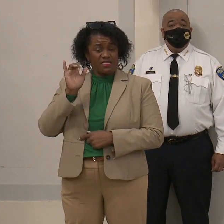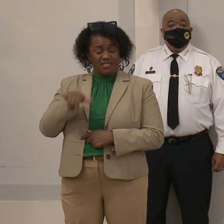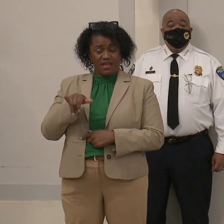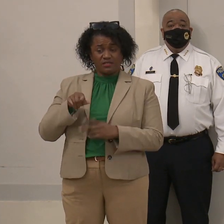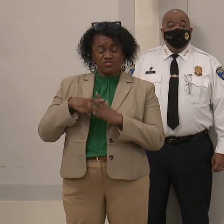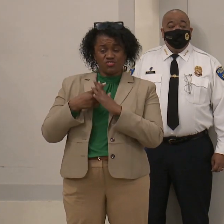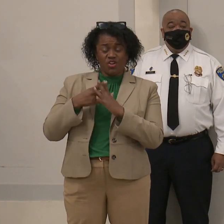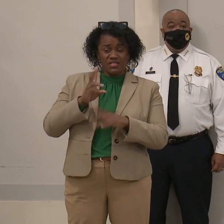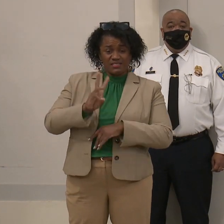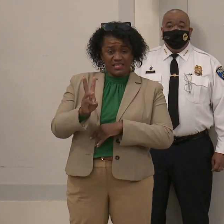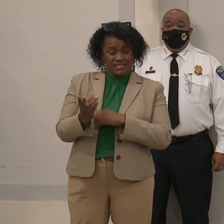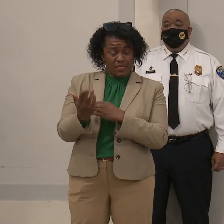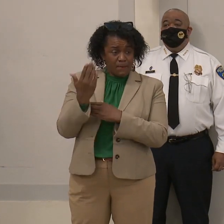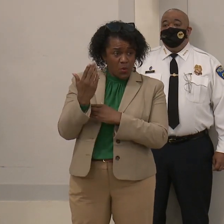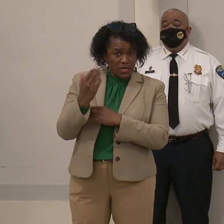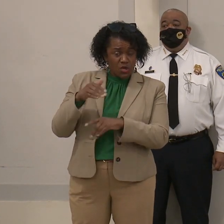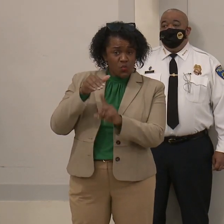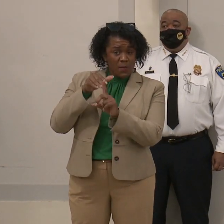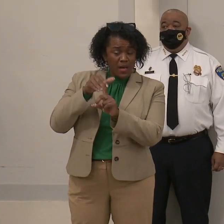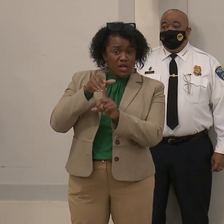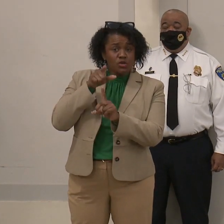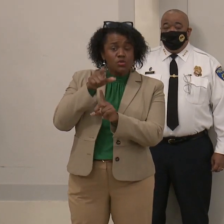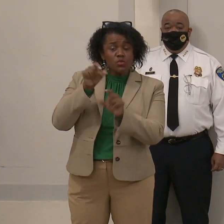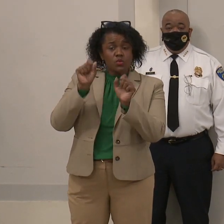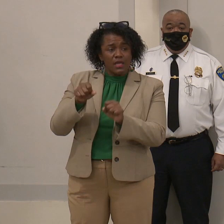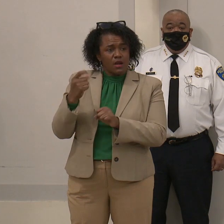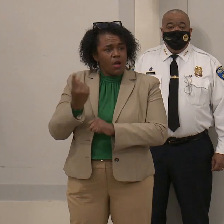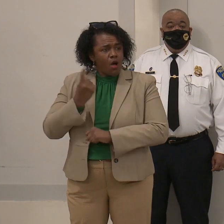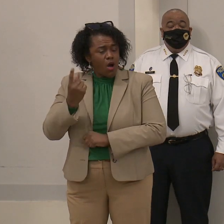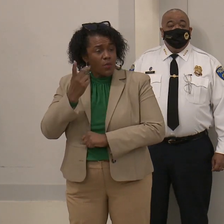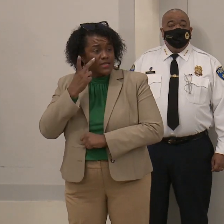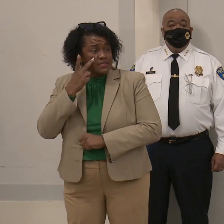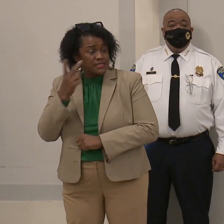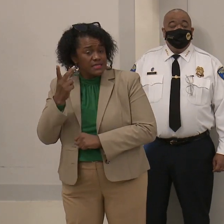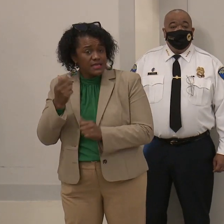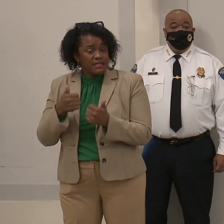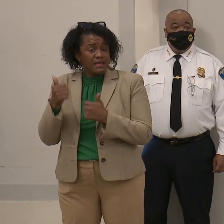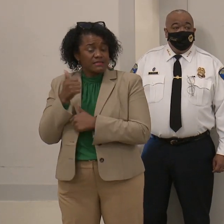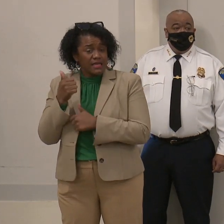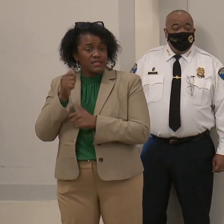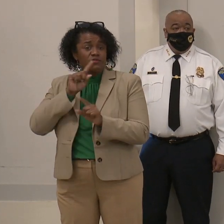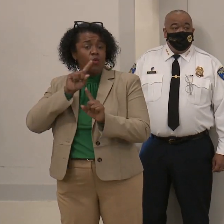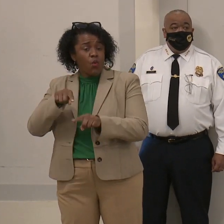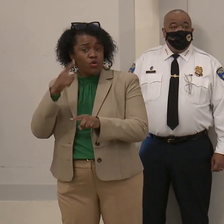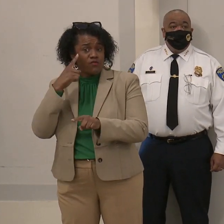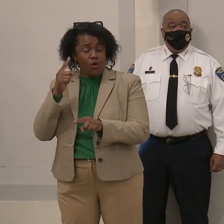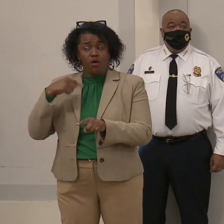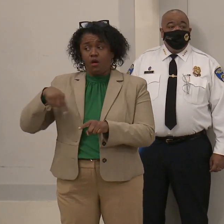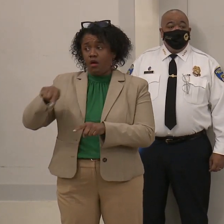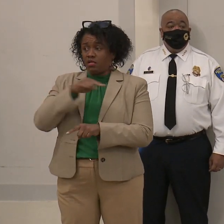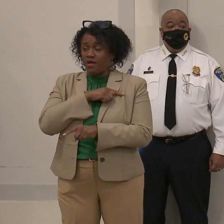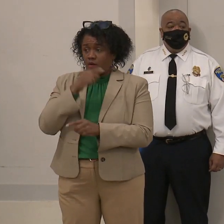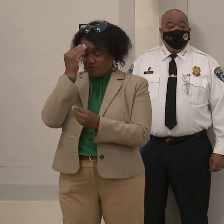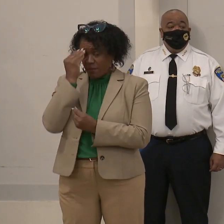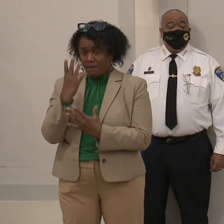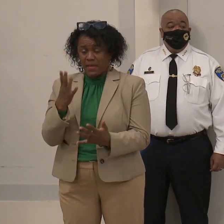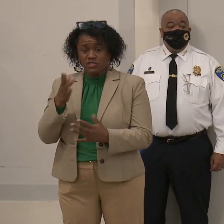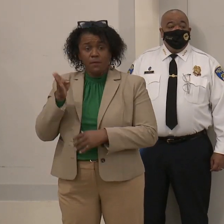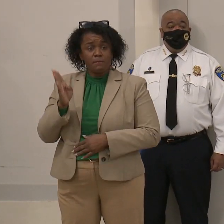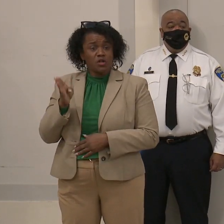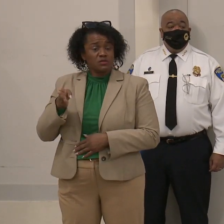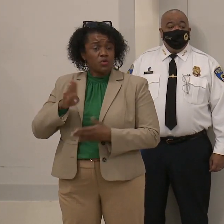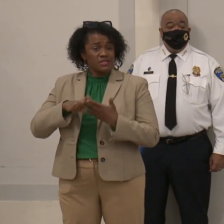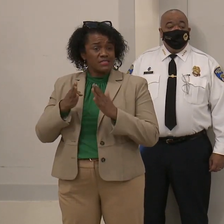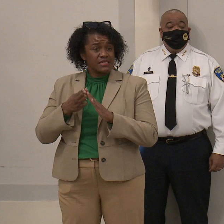today. As a reminder, you can always see the executive order for all of our details online at